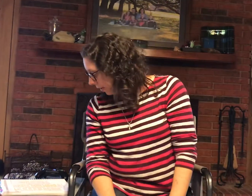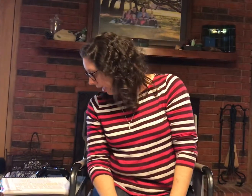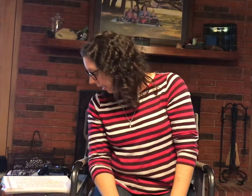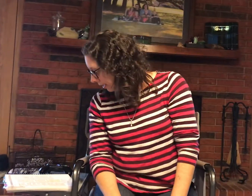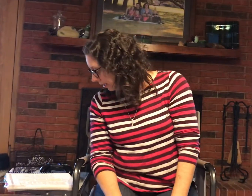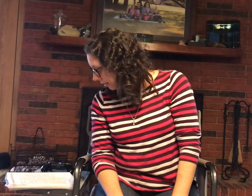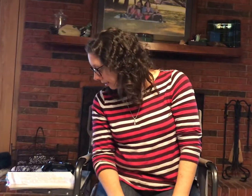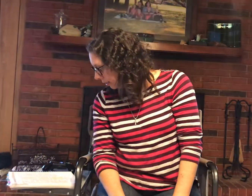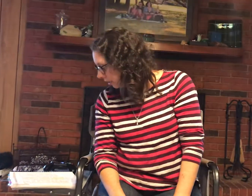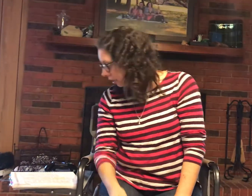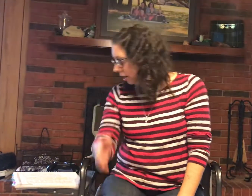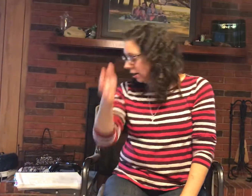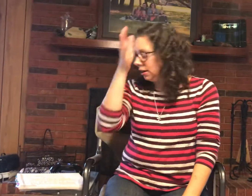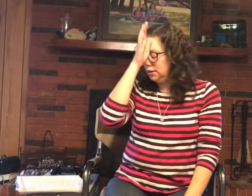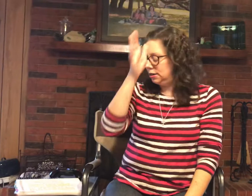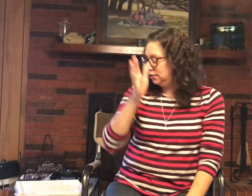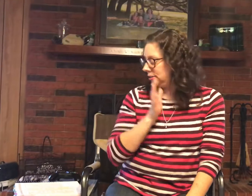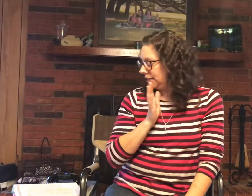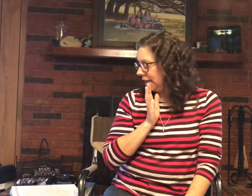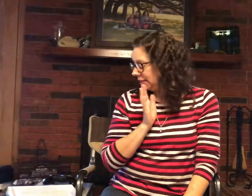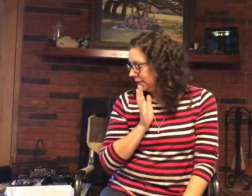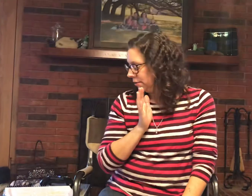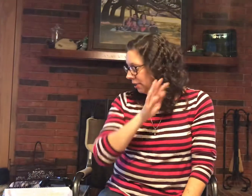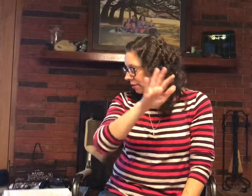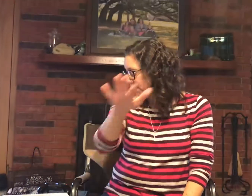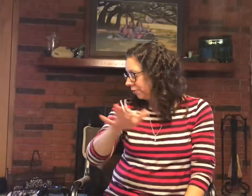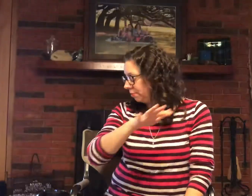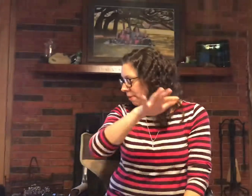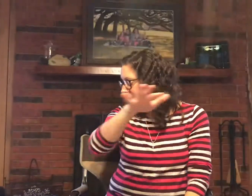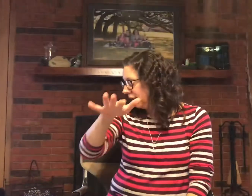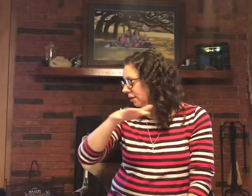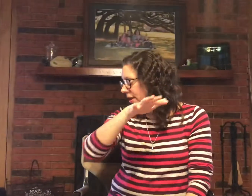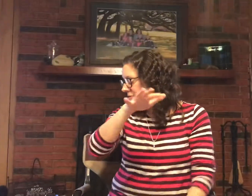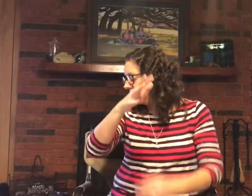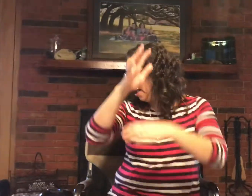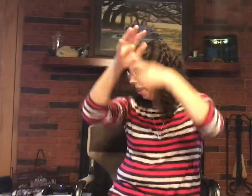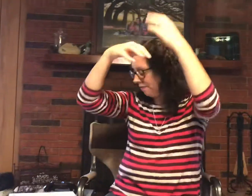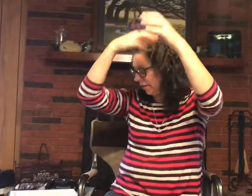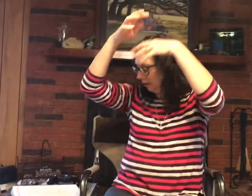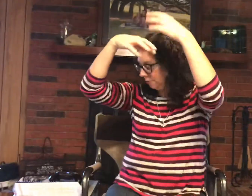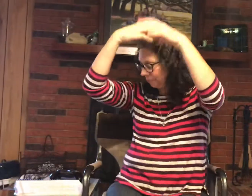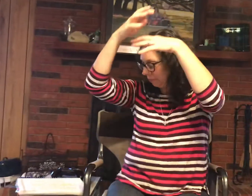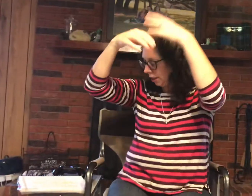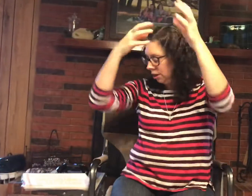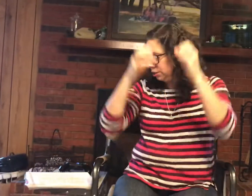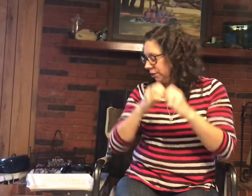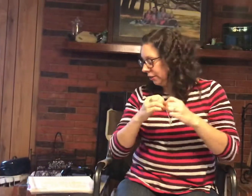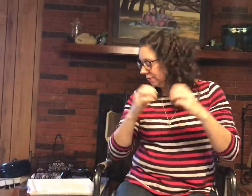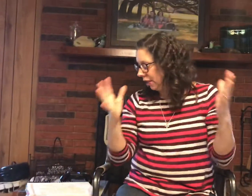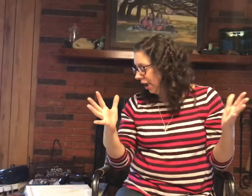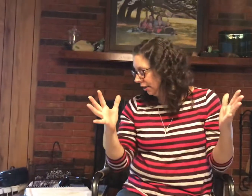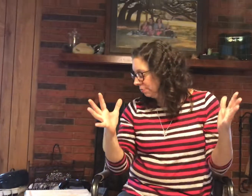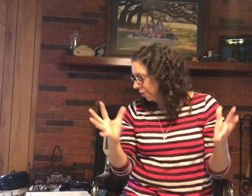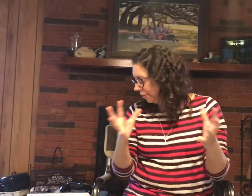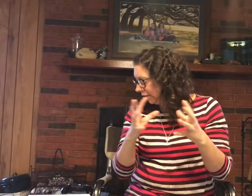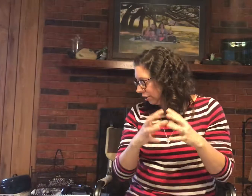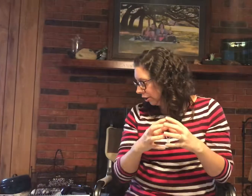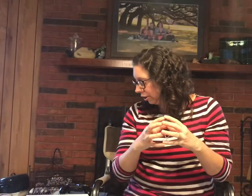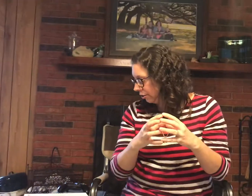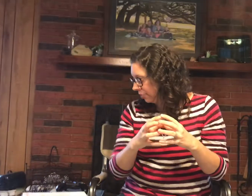Okay, God set them in the firmament of the heaven to give light upon the earth and